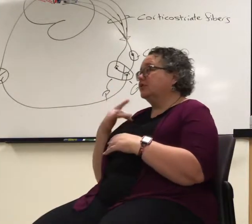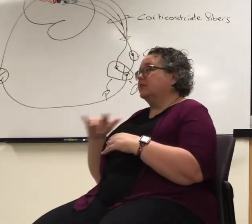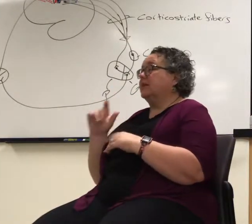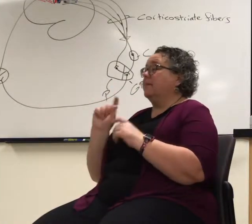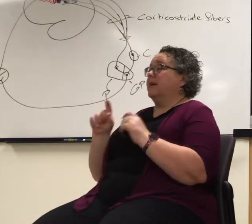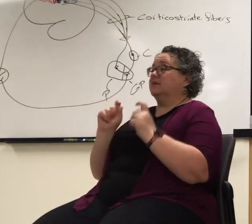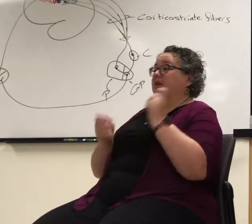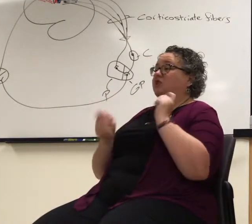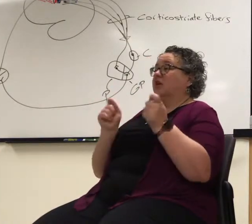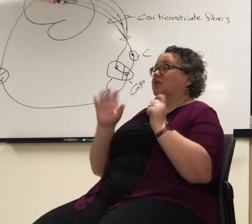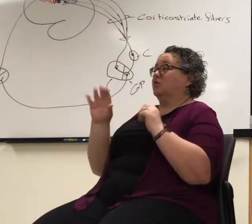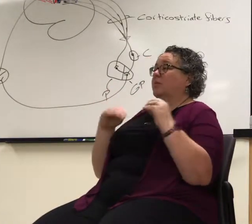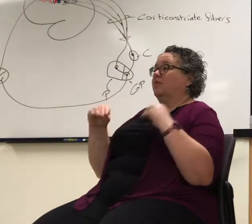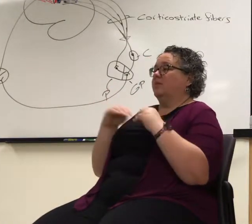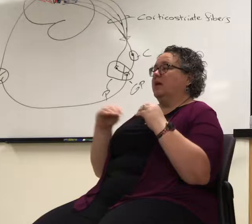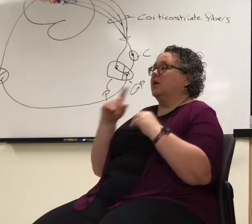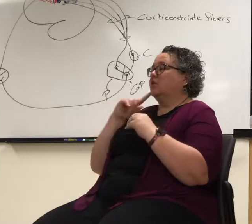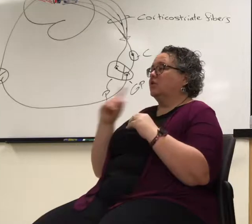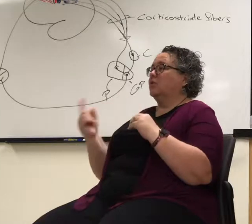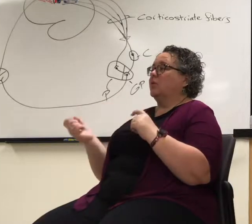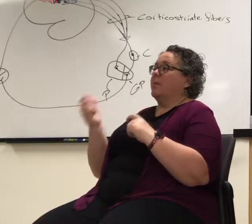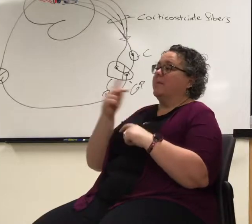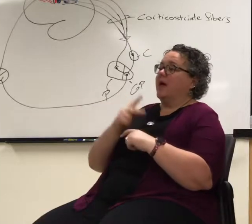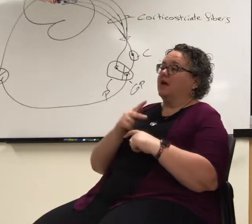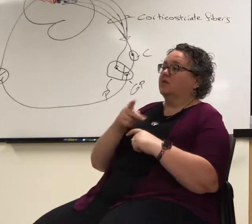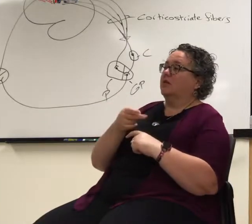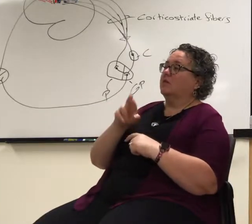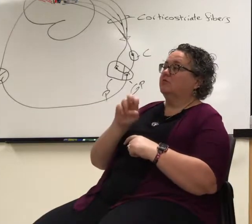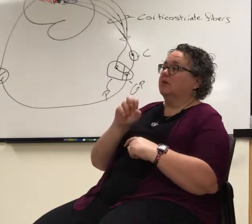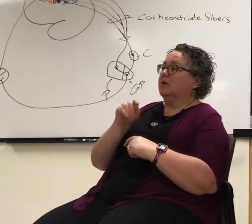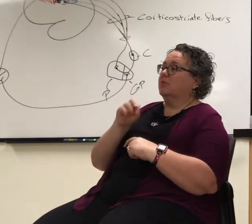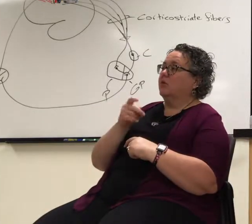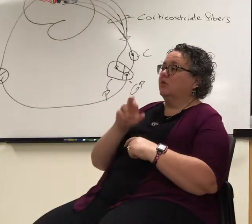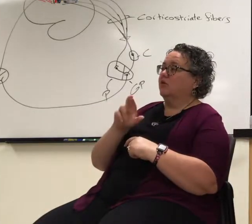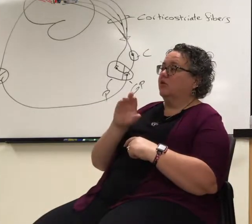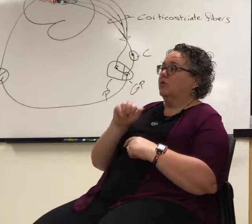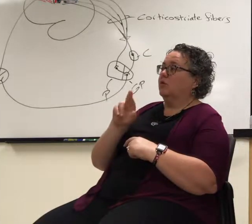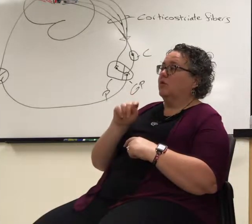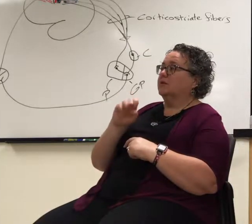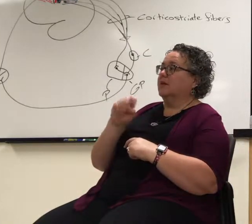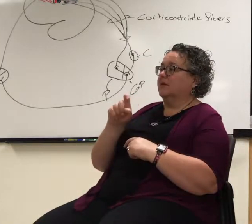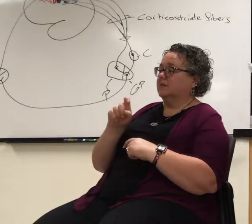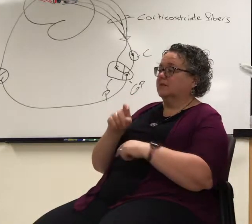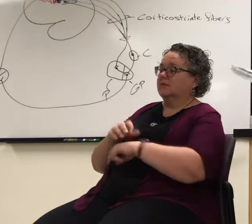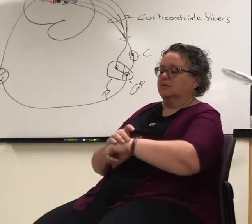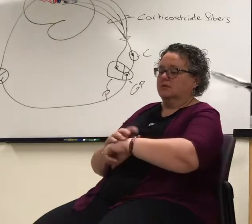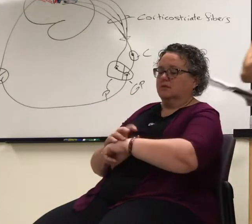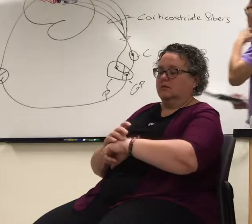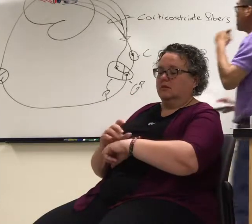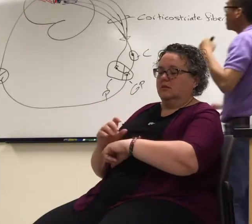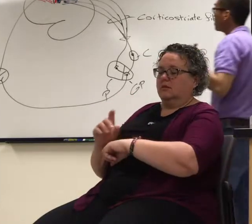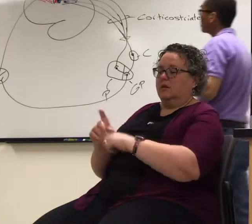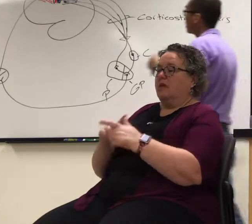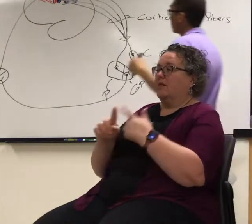movement, you project back to the premotor cortex, and then